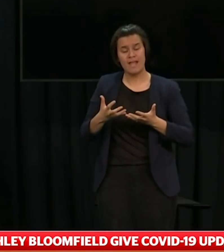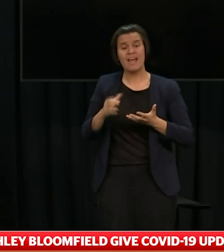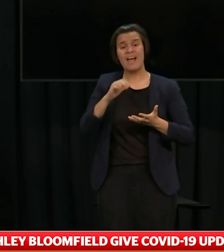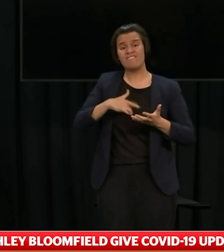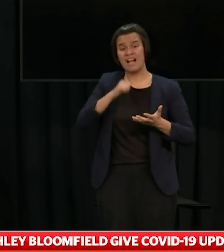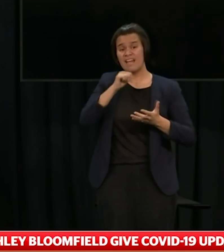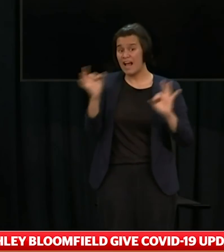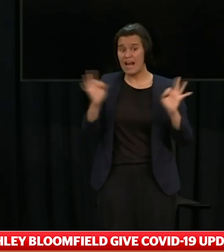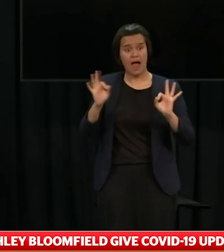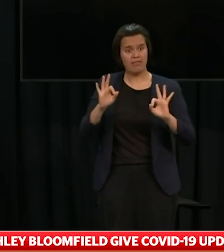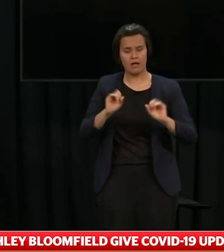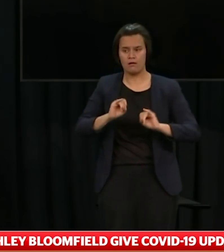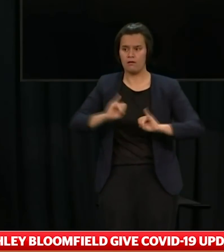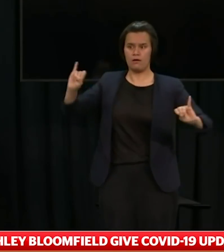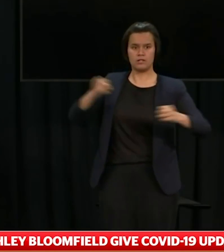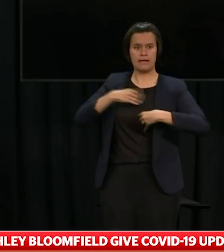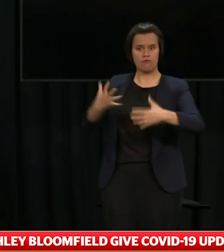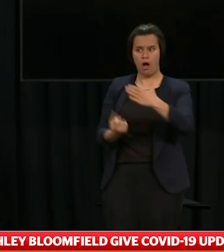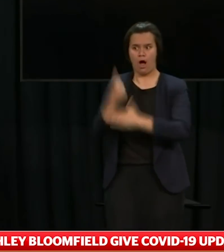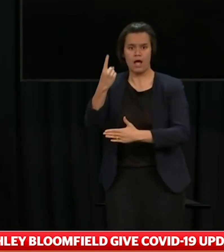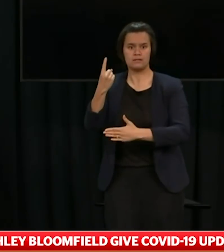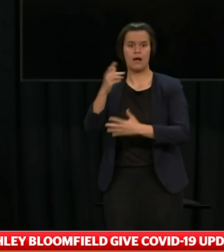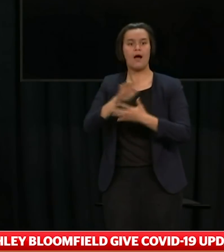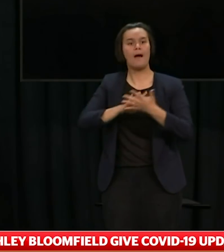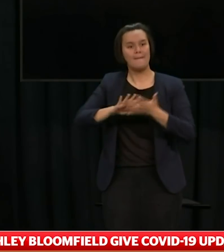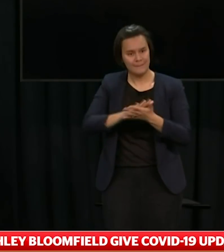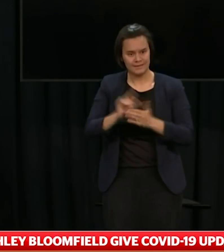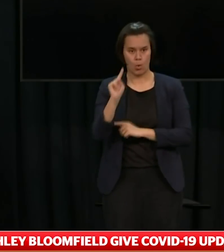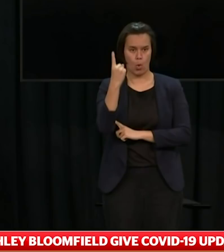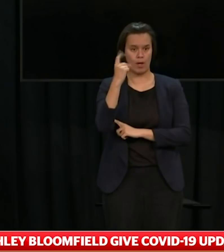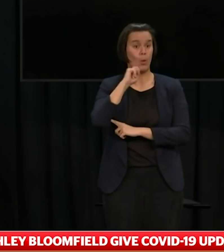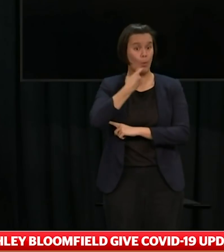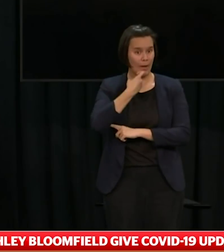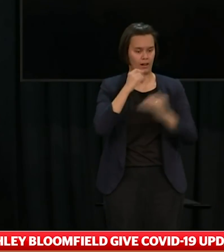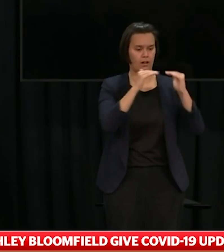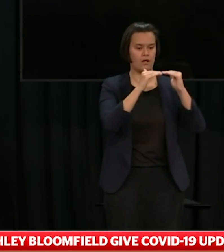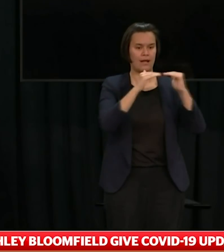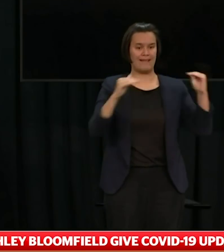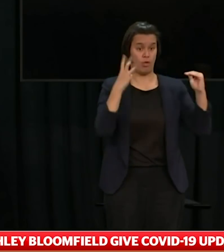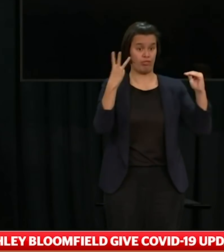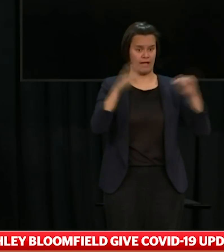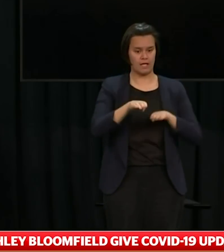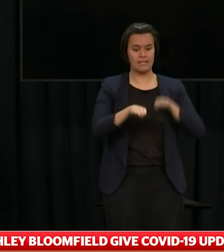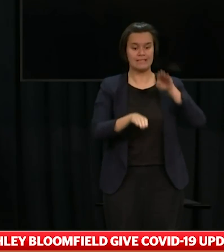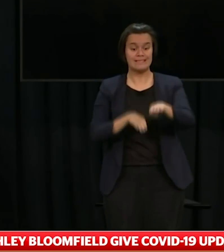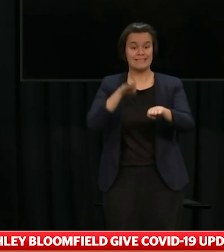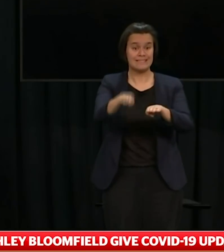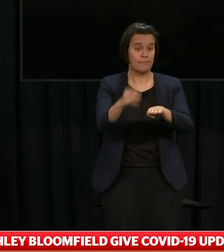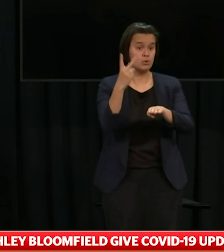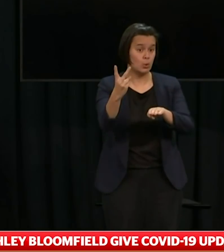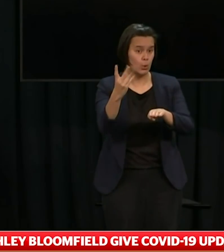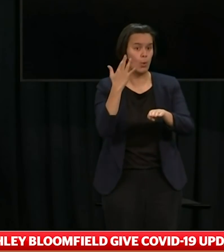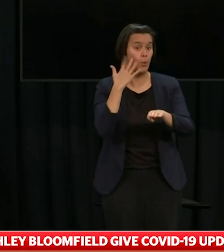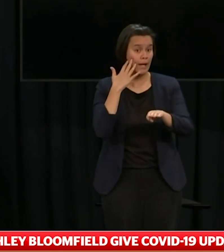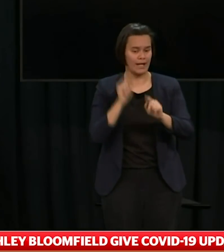to move Auckland to Level 3 Step Down 2 from next Tuesday, the 9th of November at 11:59